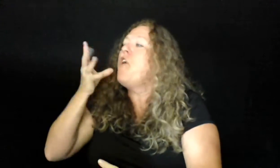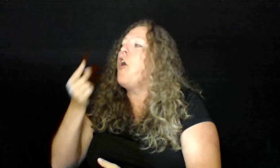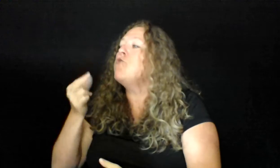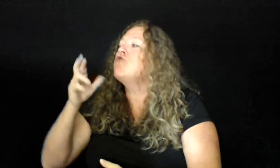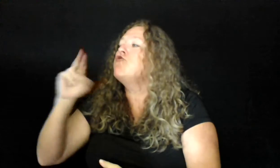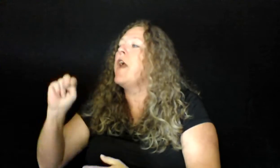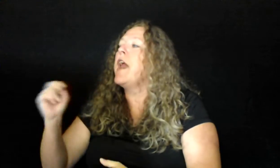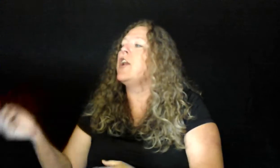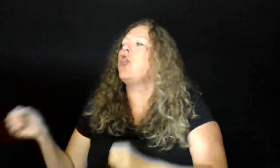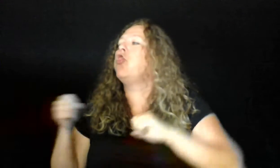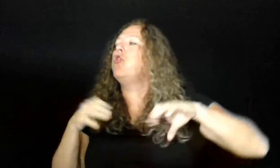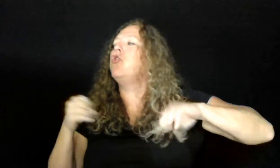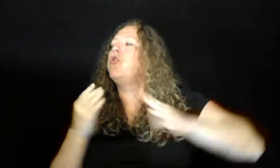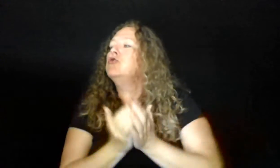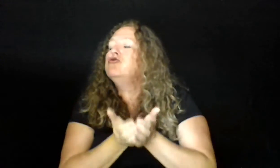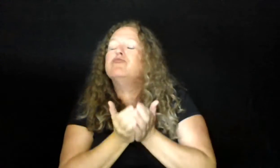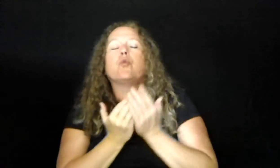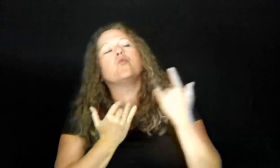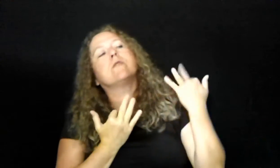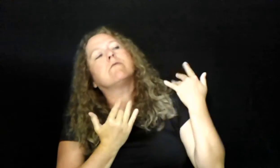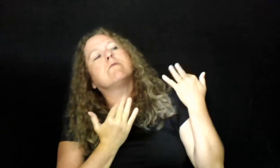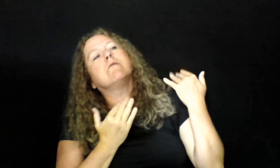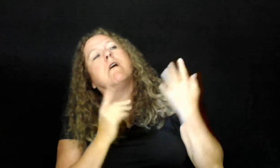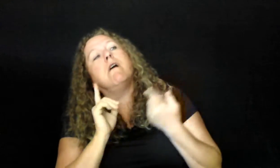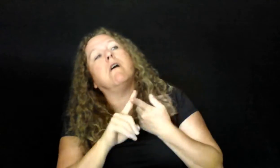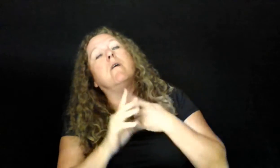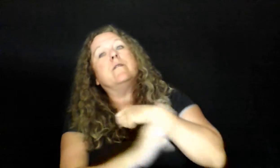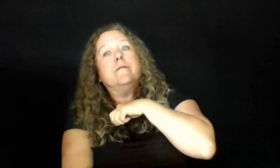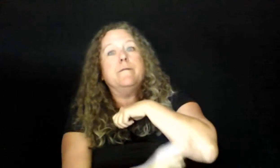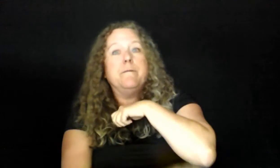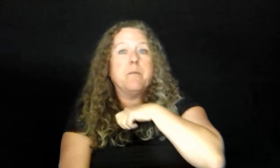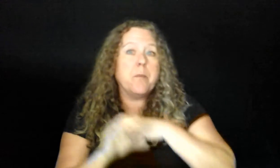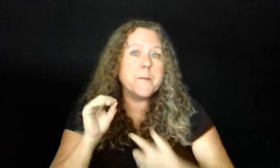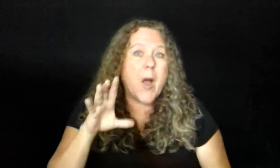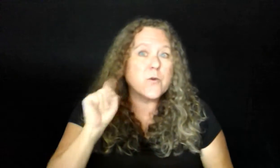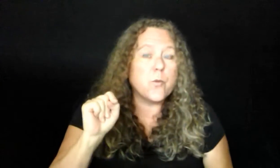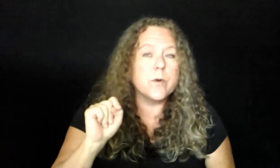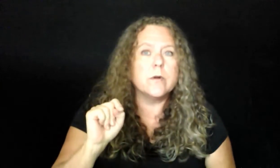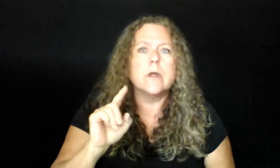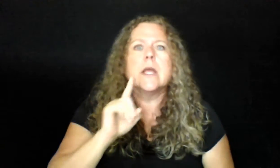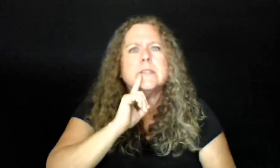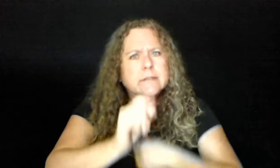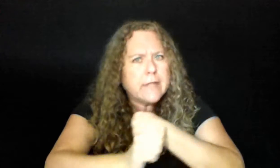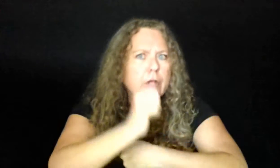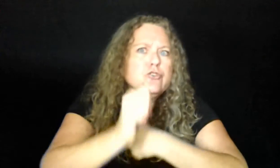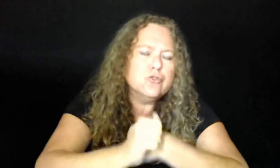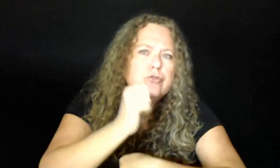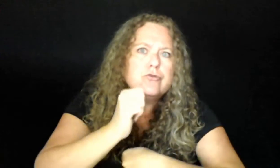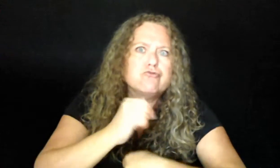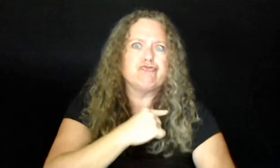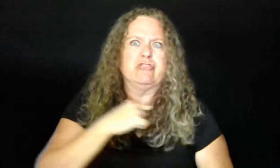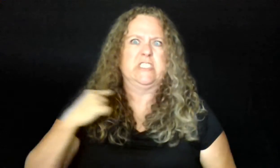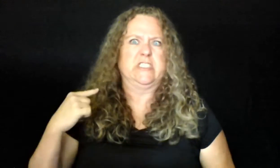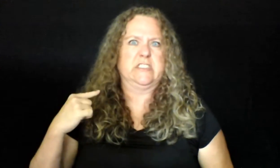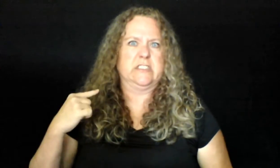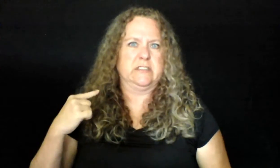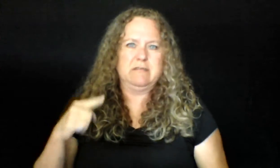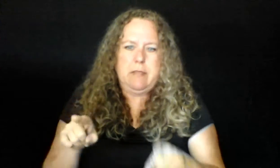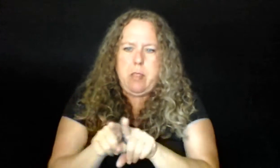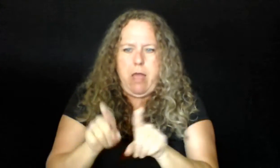October. And it's risky. It's dangerous. Like most things in life, if you want the bigger profit, you have to take the bigger risk. But if you